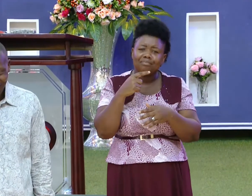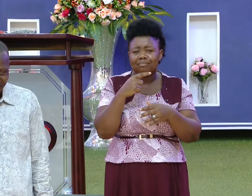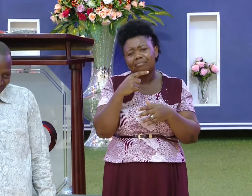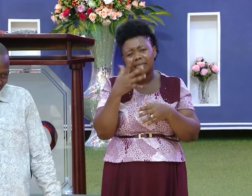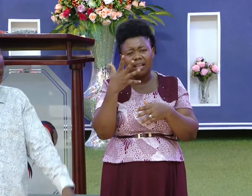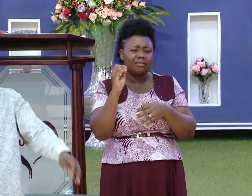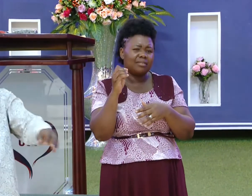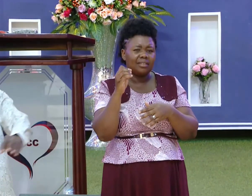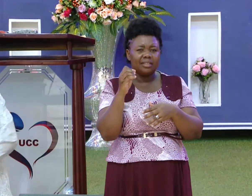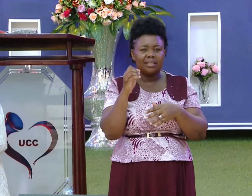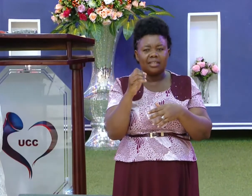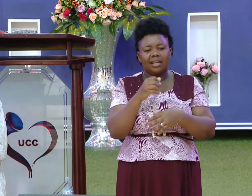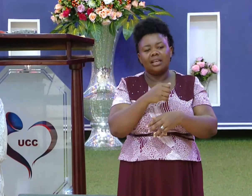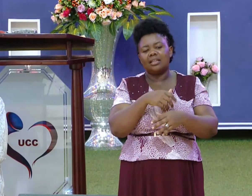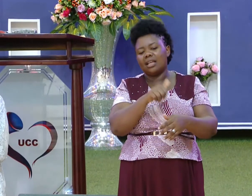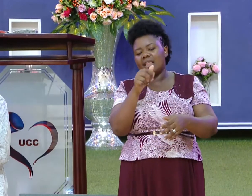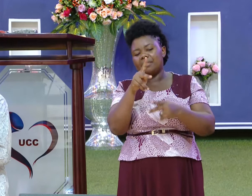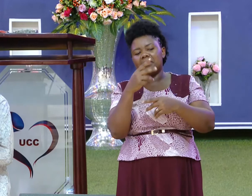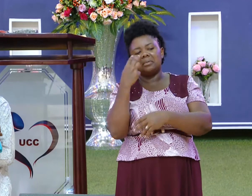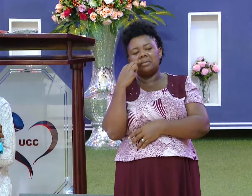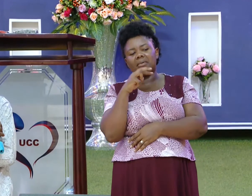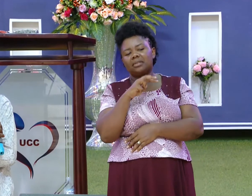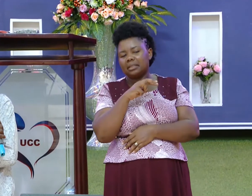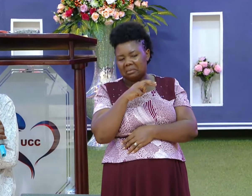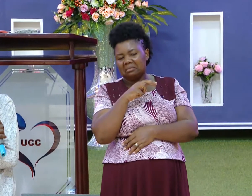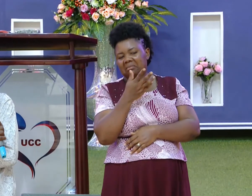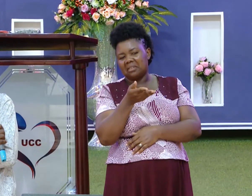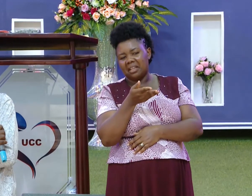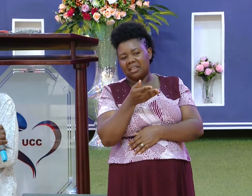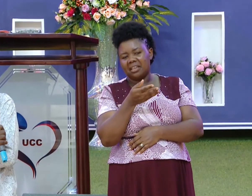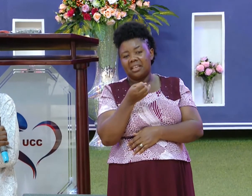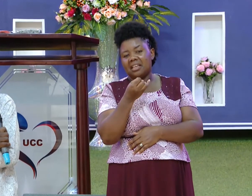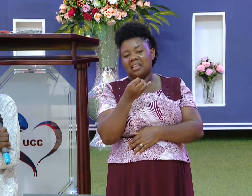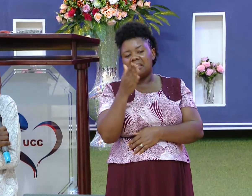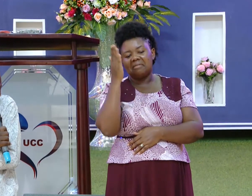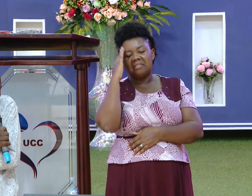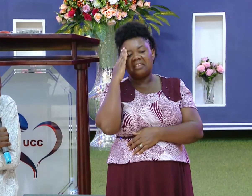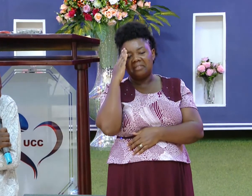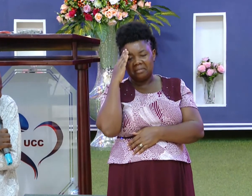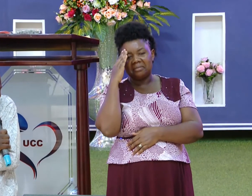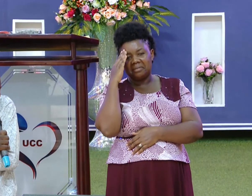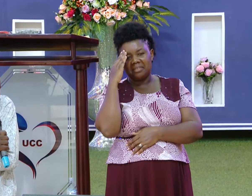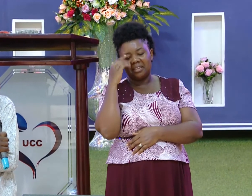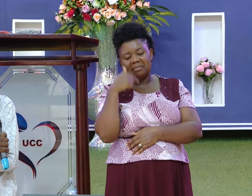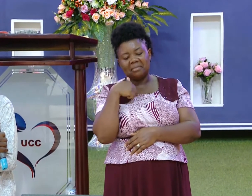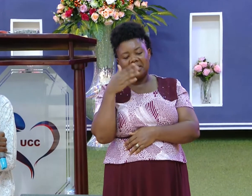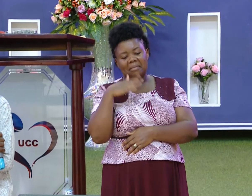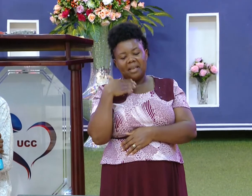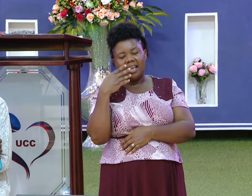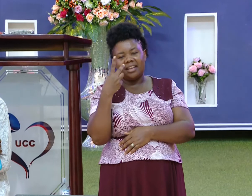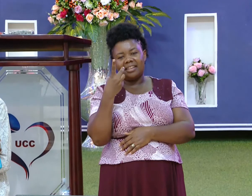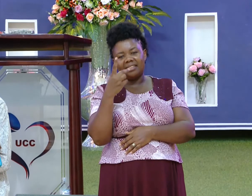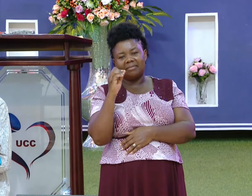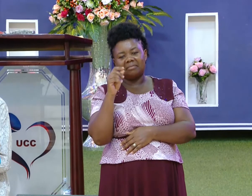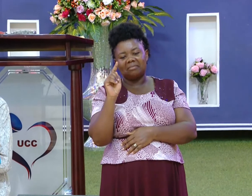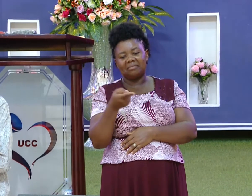You're shaking 50,000. And people look at you and say, how I wish she knew that there is hair